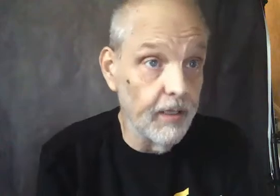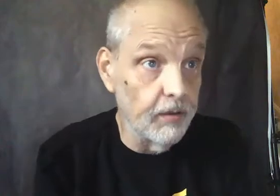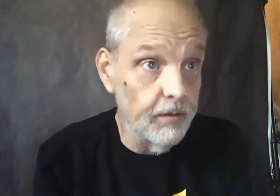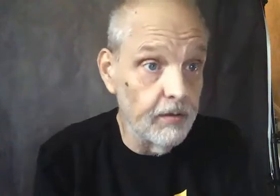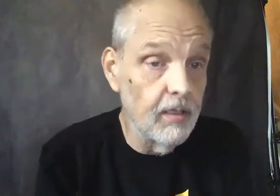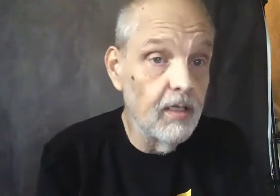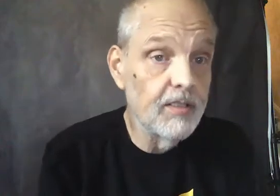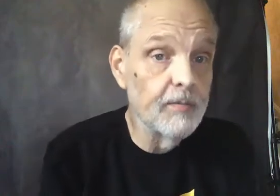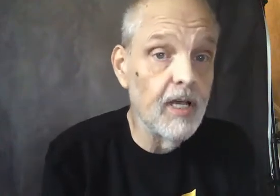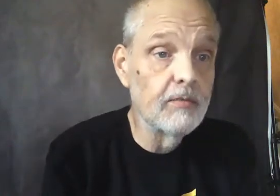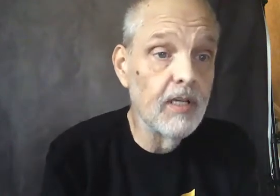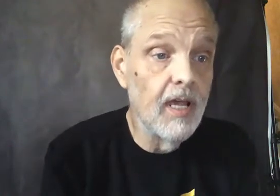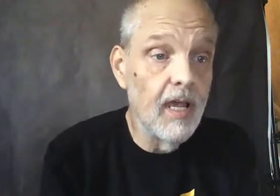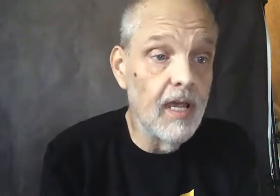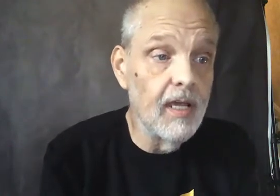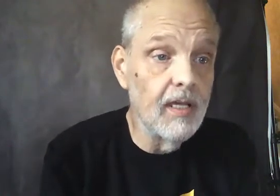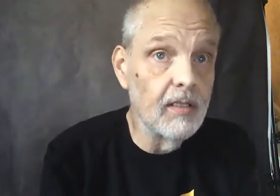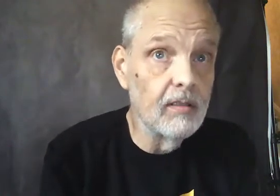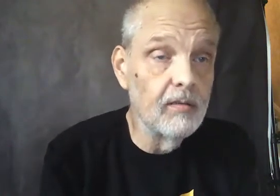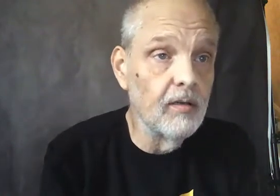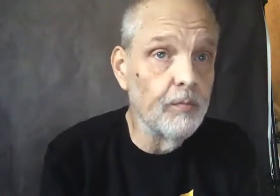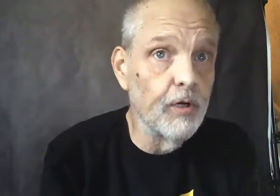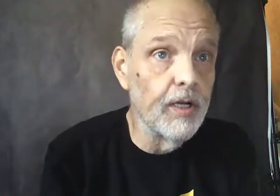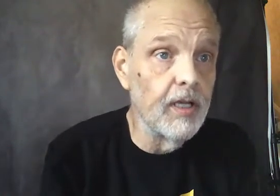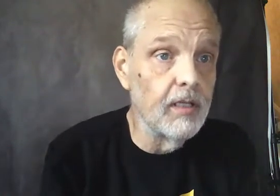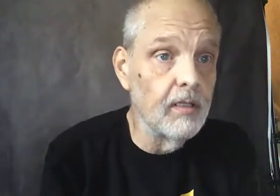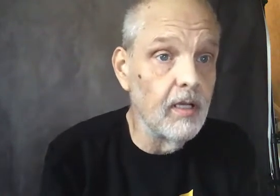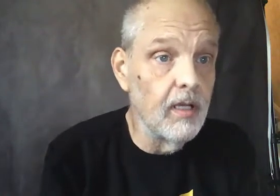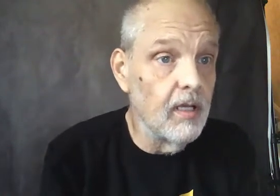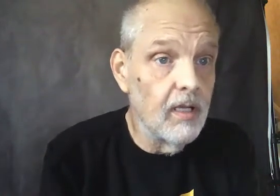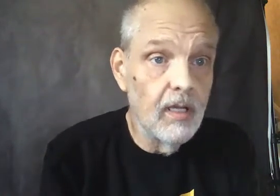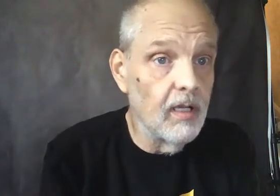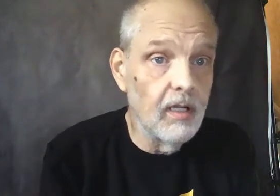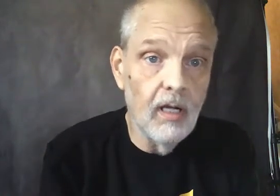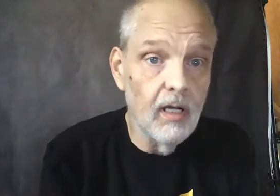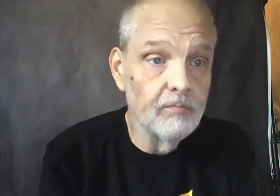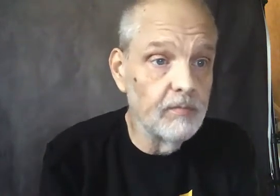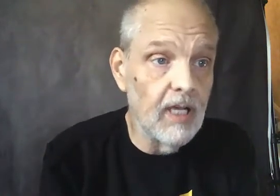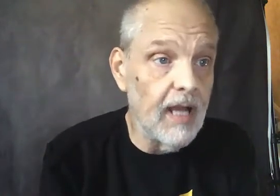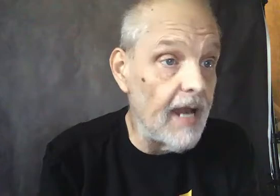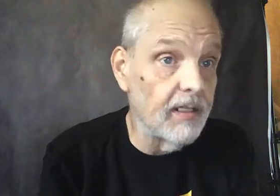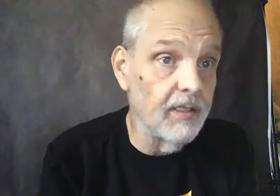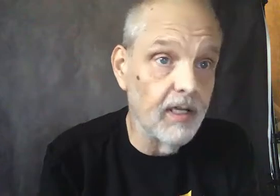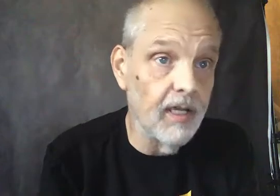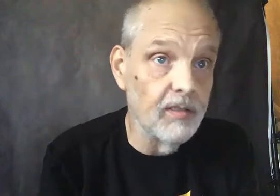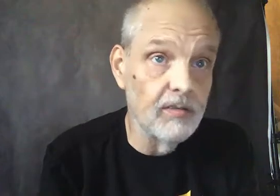killed sometimes, and put in an attic and